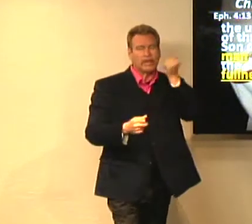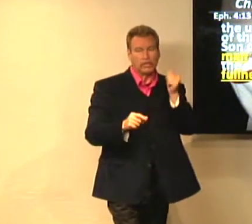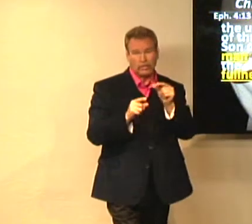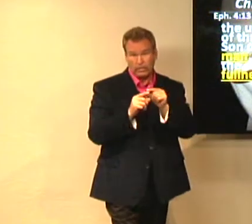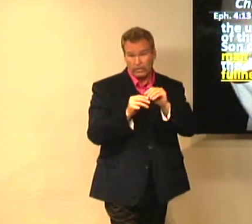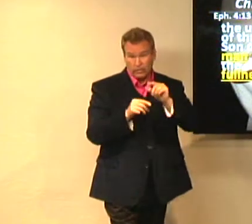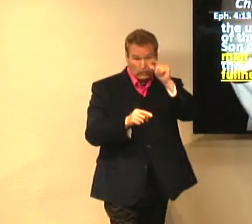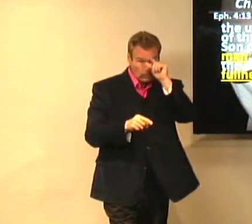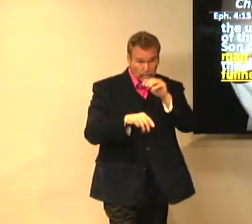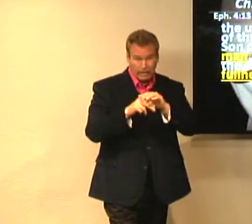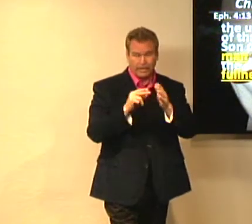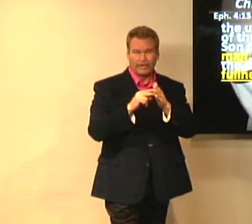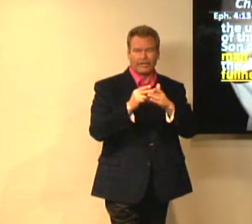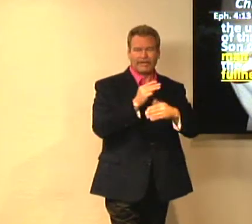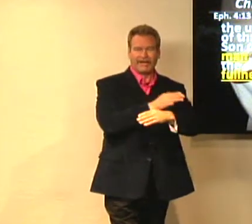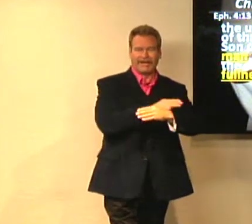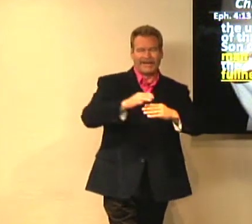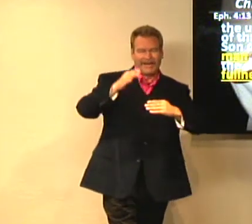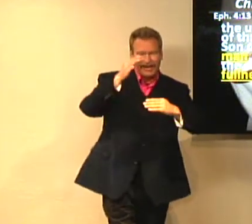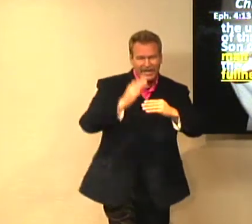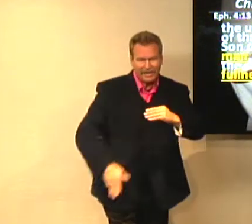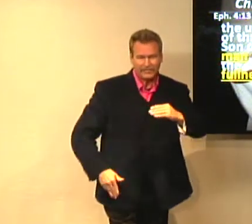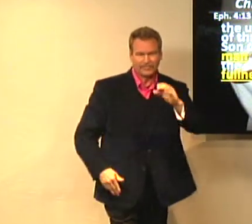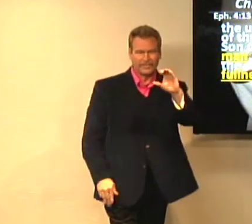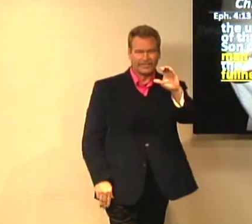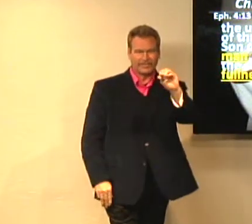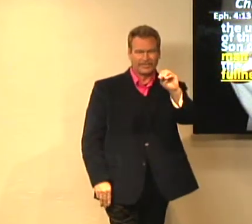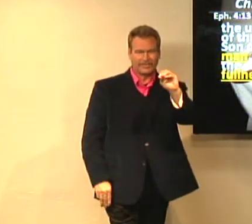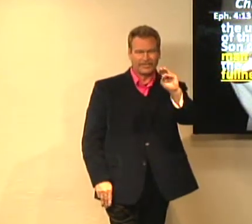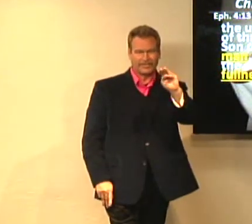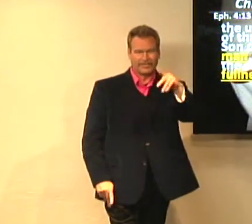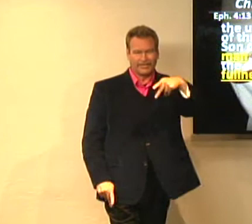a perfect man. And the Greek word